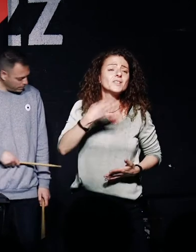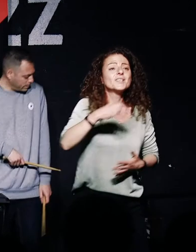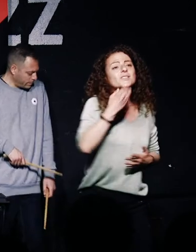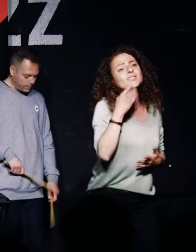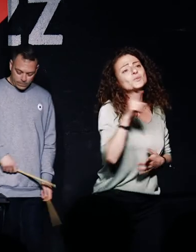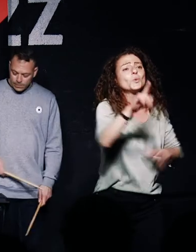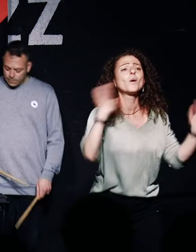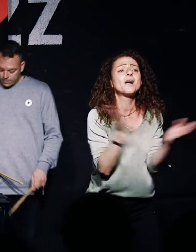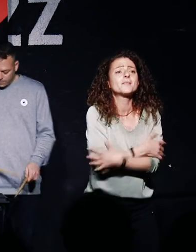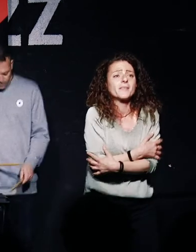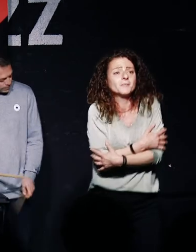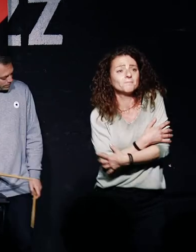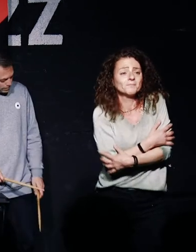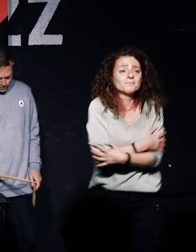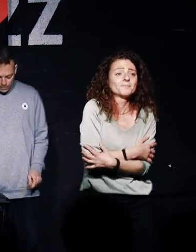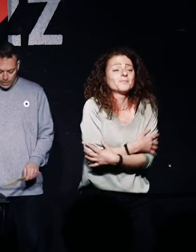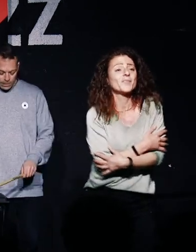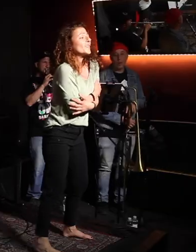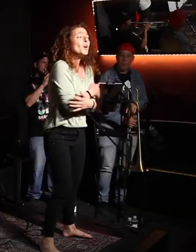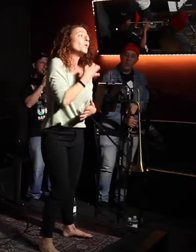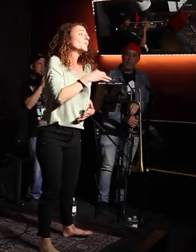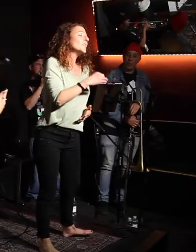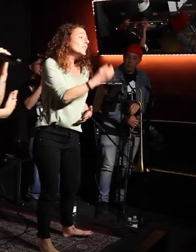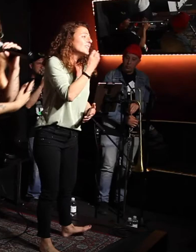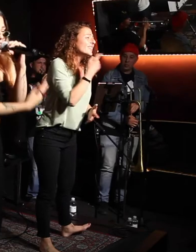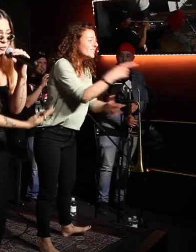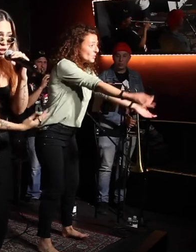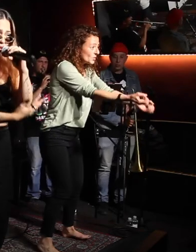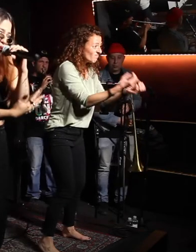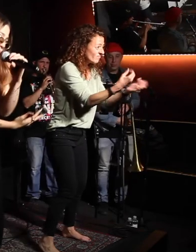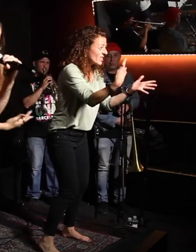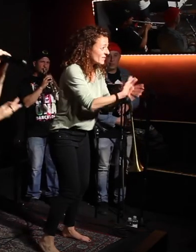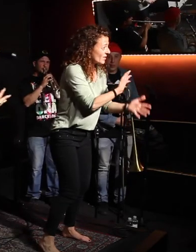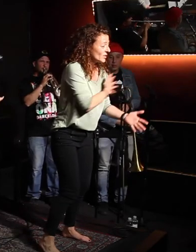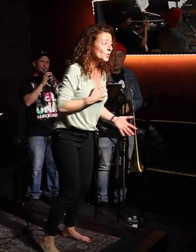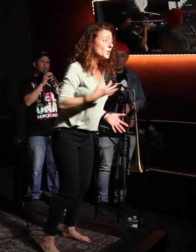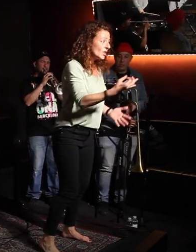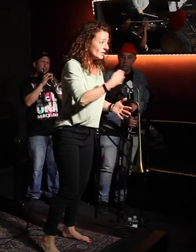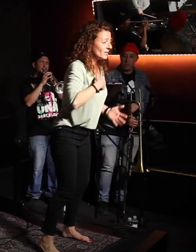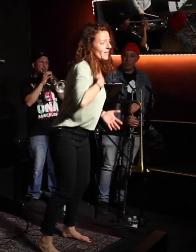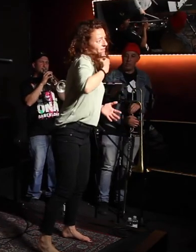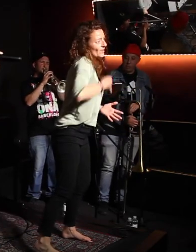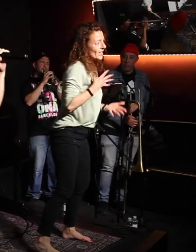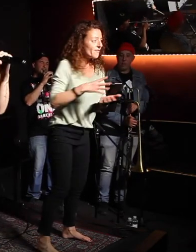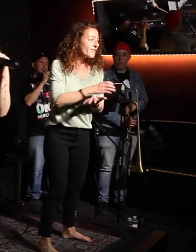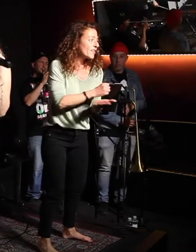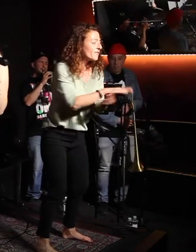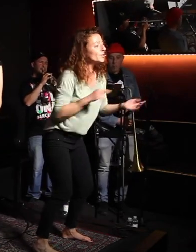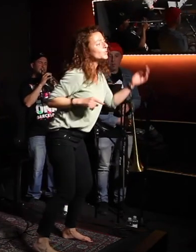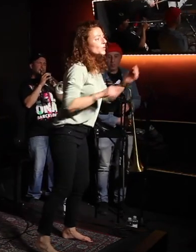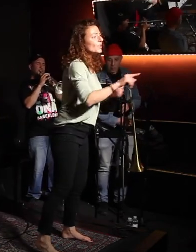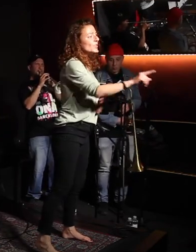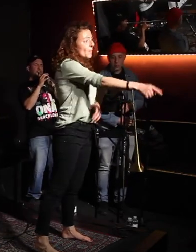Only when you hold me in your arms, only if you told me what to do, cause I'd do anything